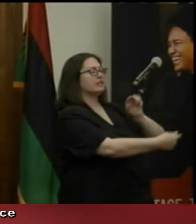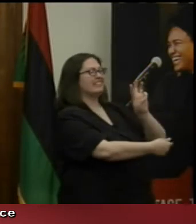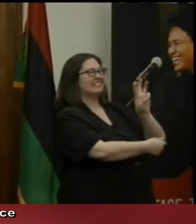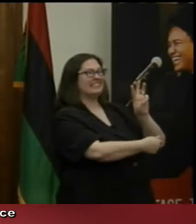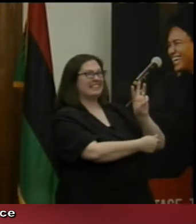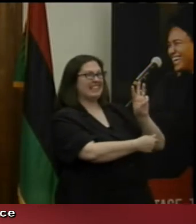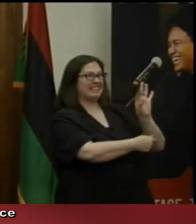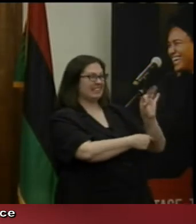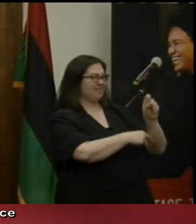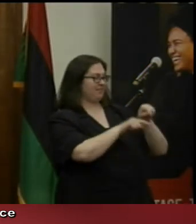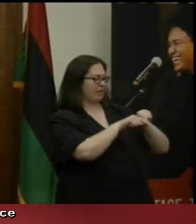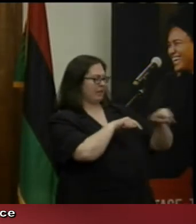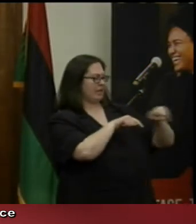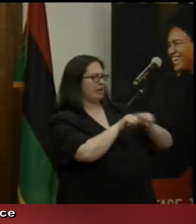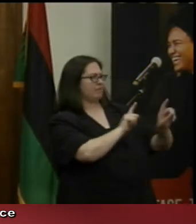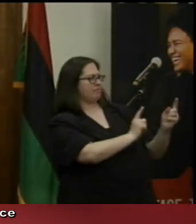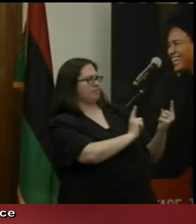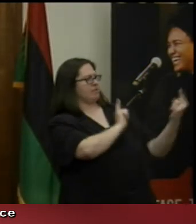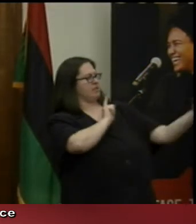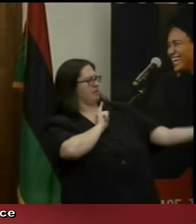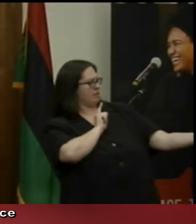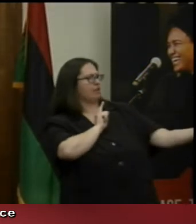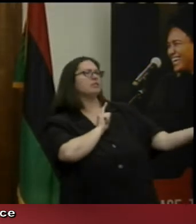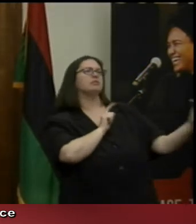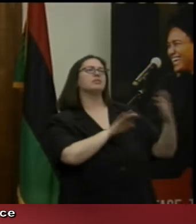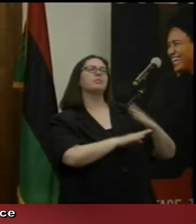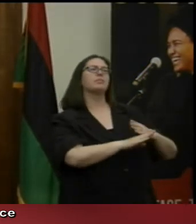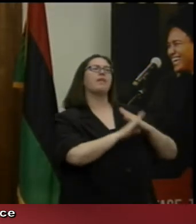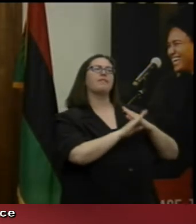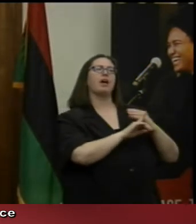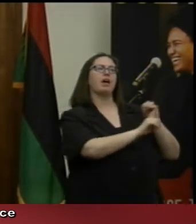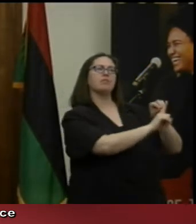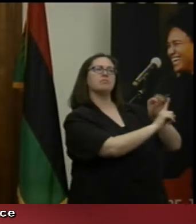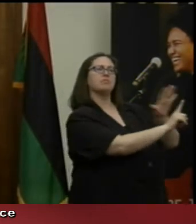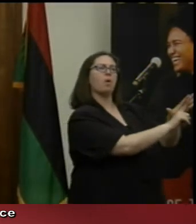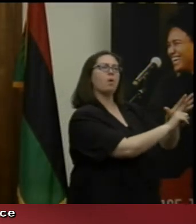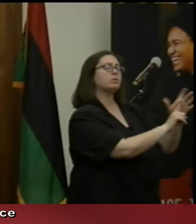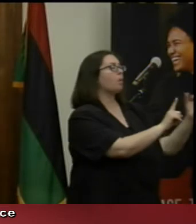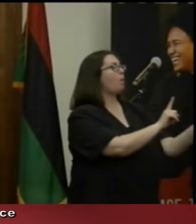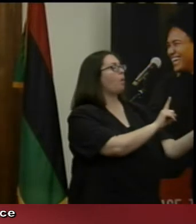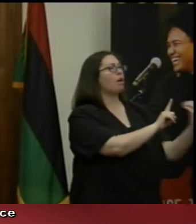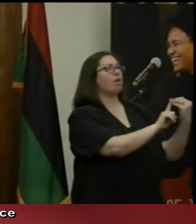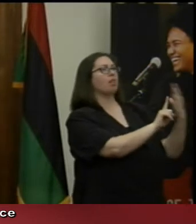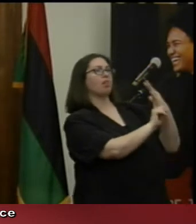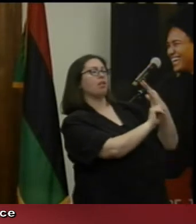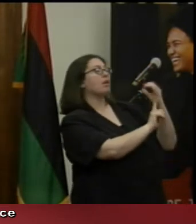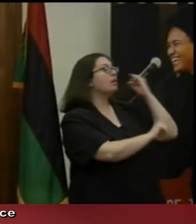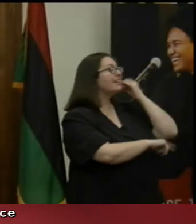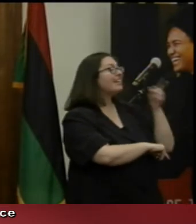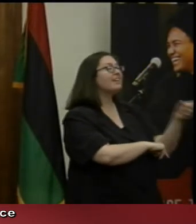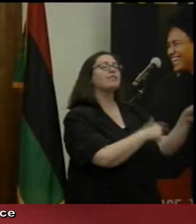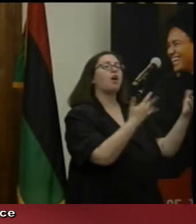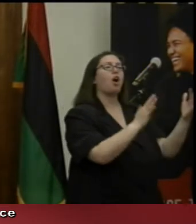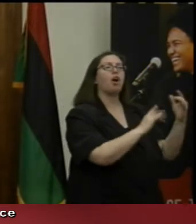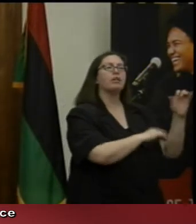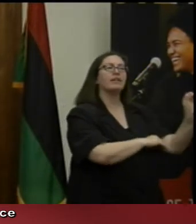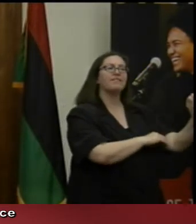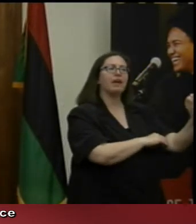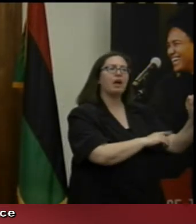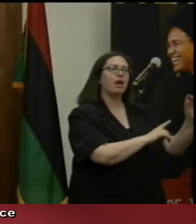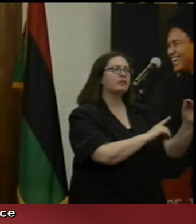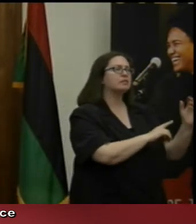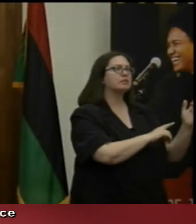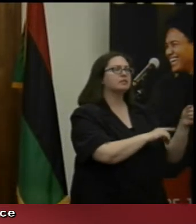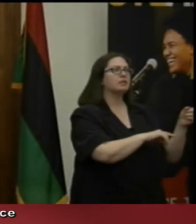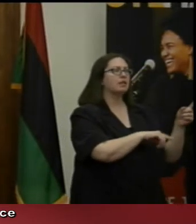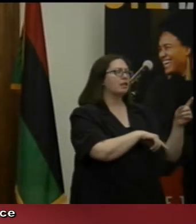to minimize their potential for being exposed to COVID-19, as well as if they are infected with COVID-19, it limits their ability